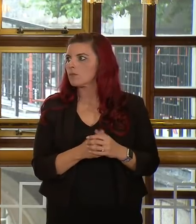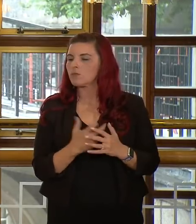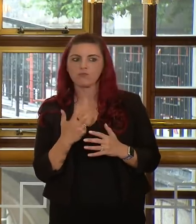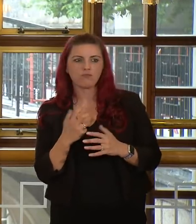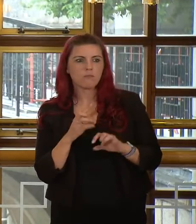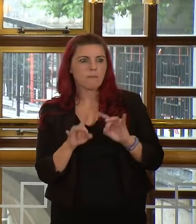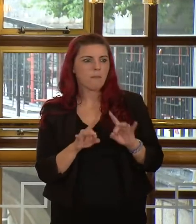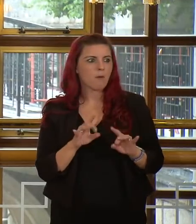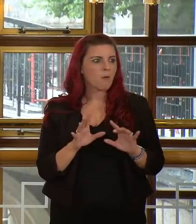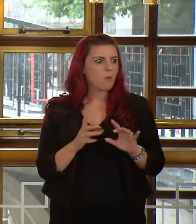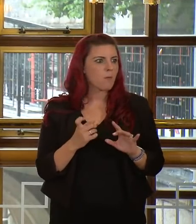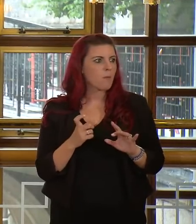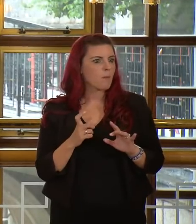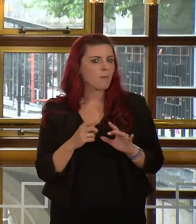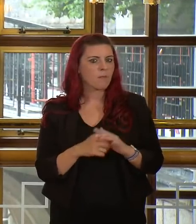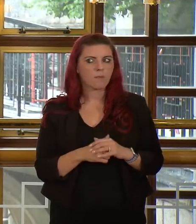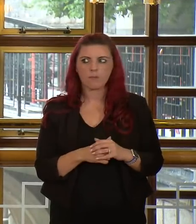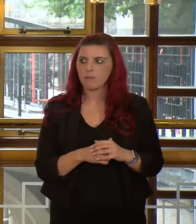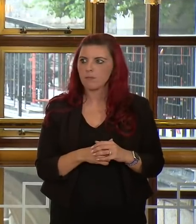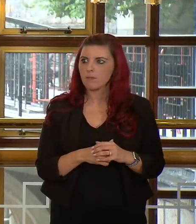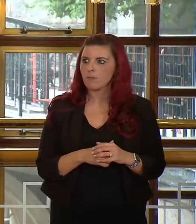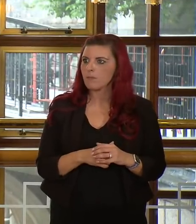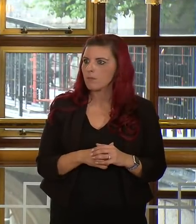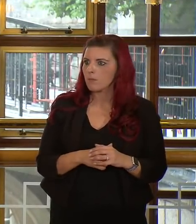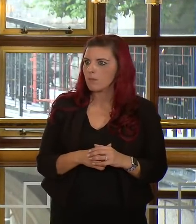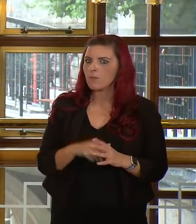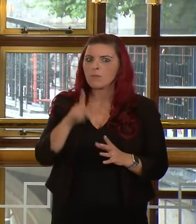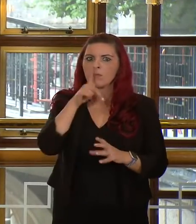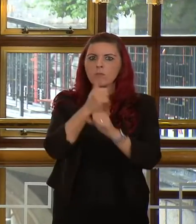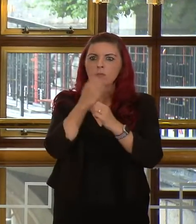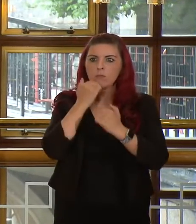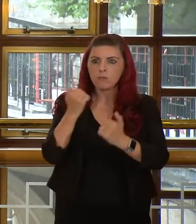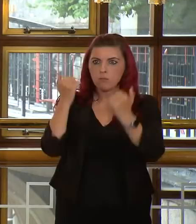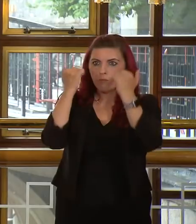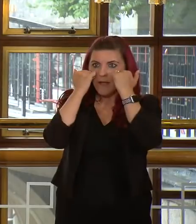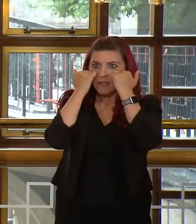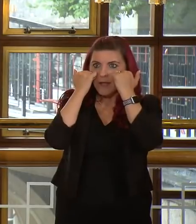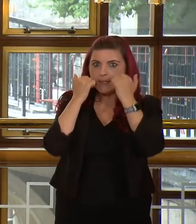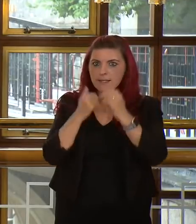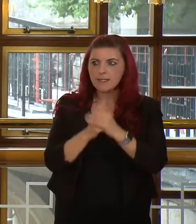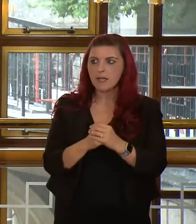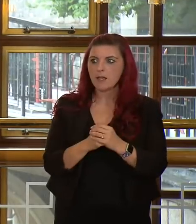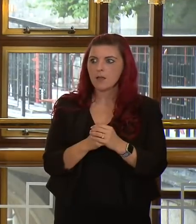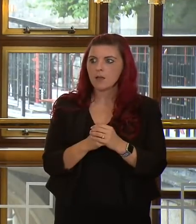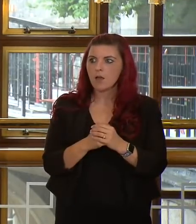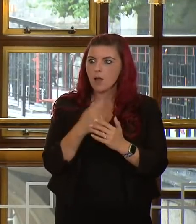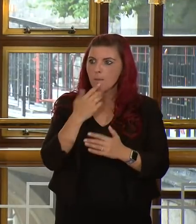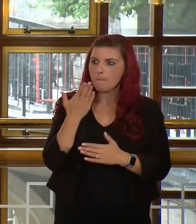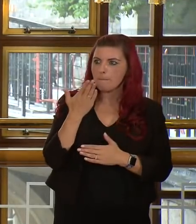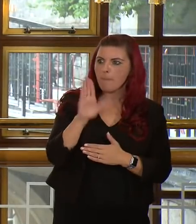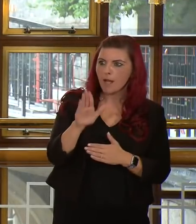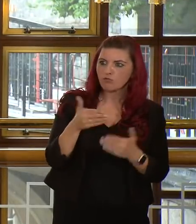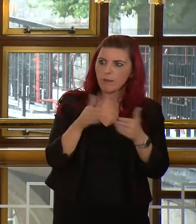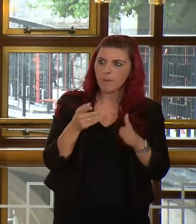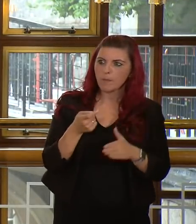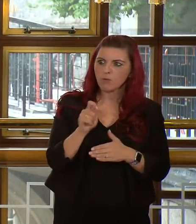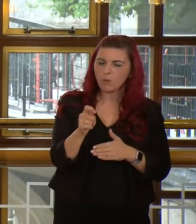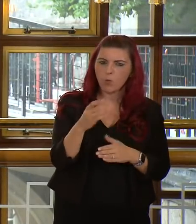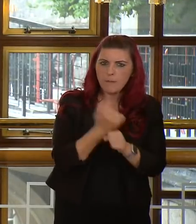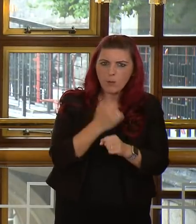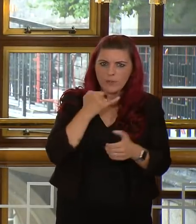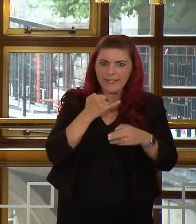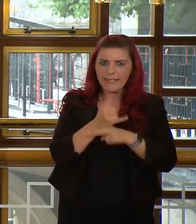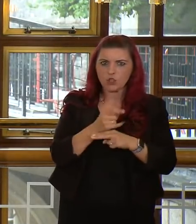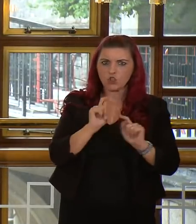On the issue of face masks, they may be made mandatory on public transport. What about supermarkets? Why